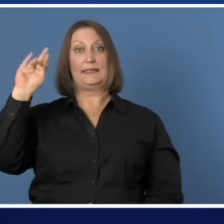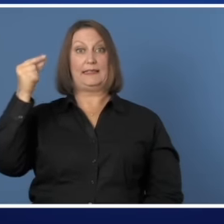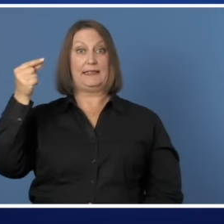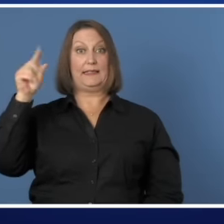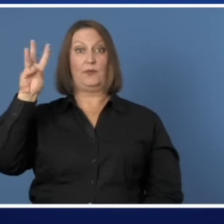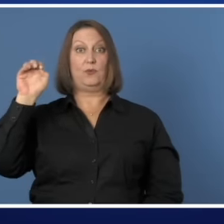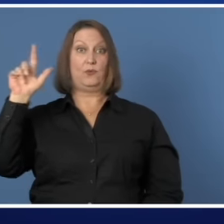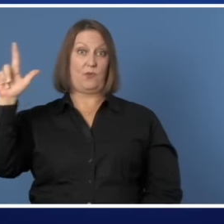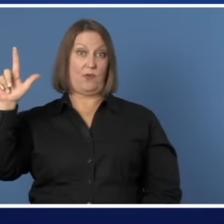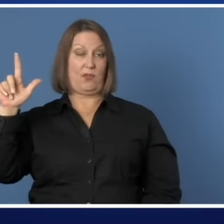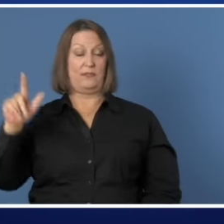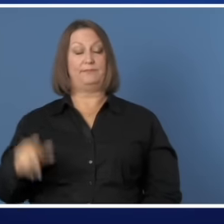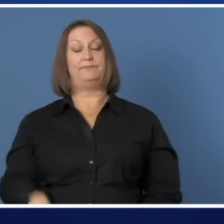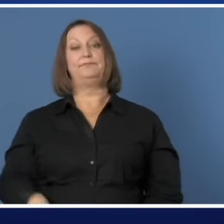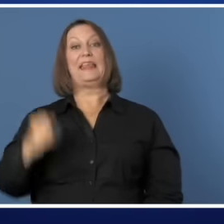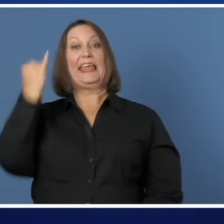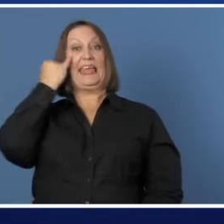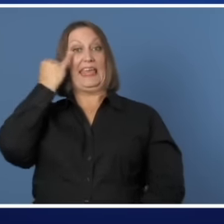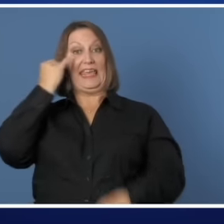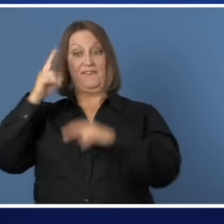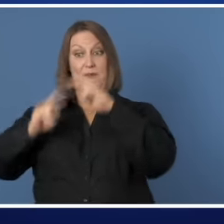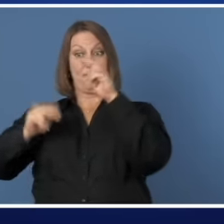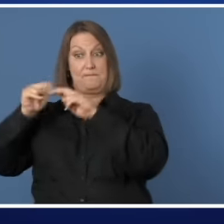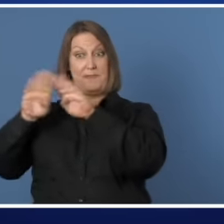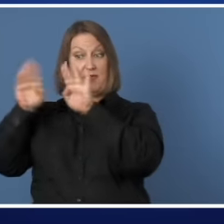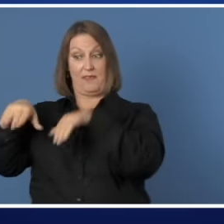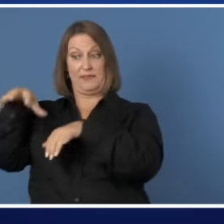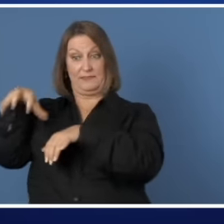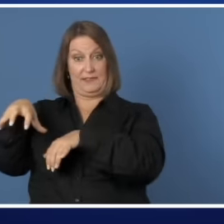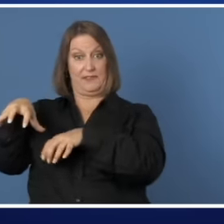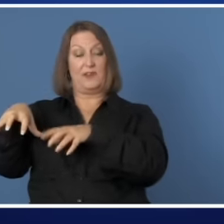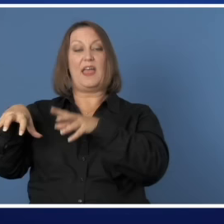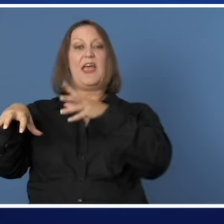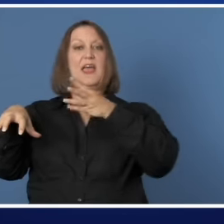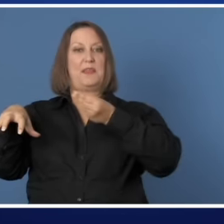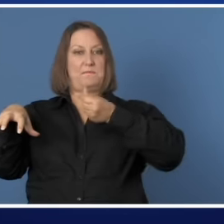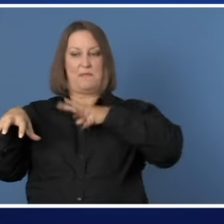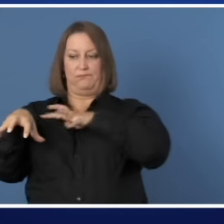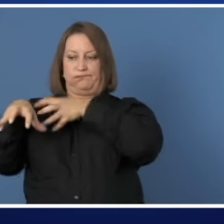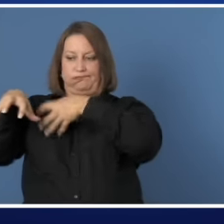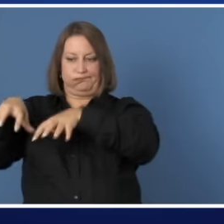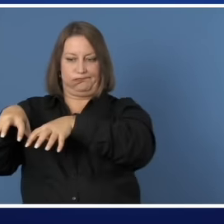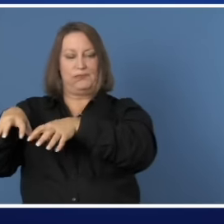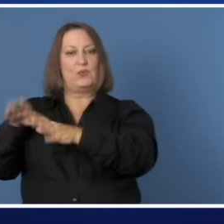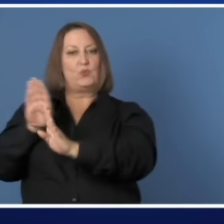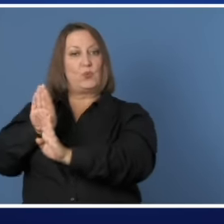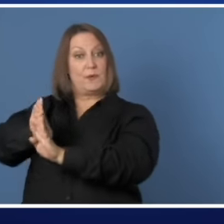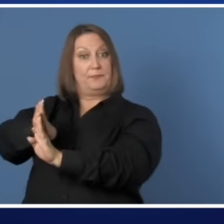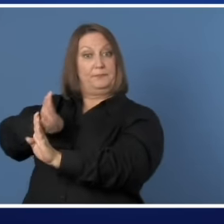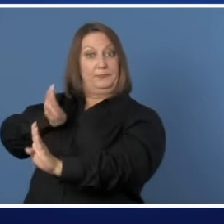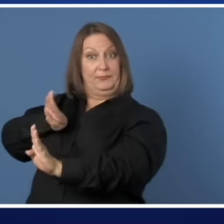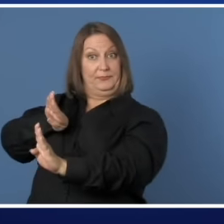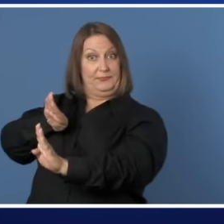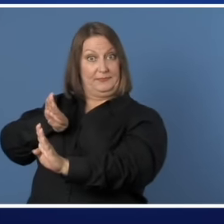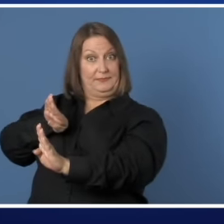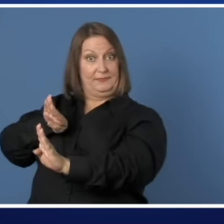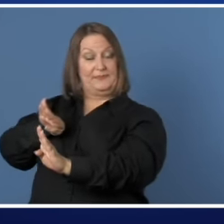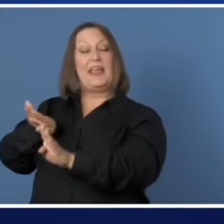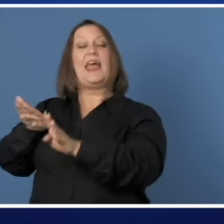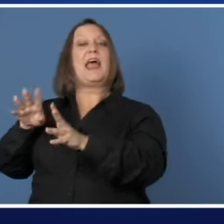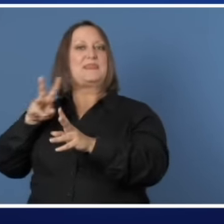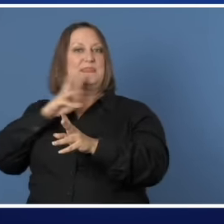In mud flow areas, build channels or deflection walls to direct the